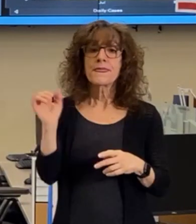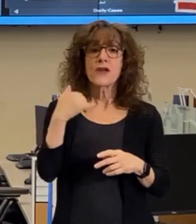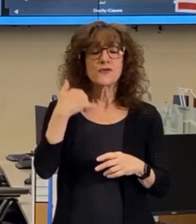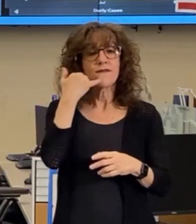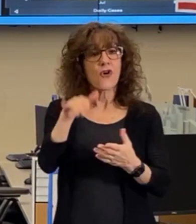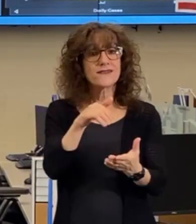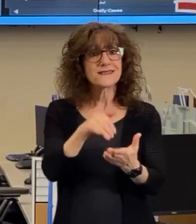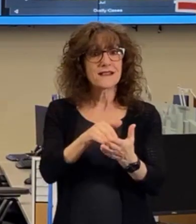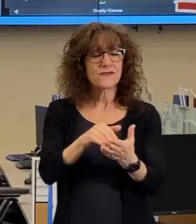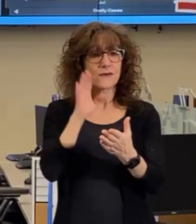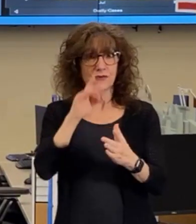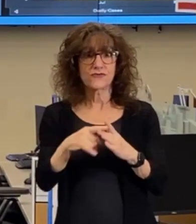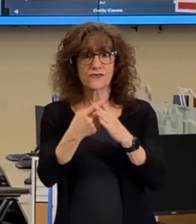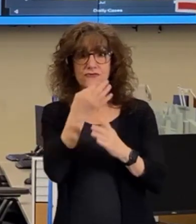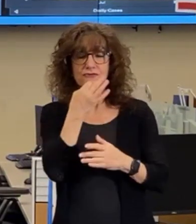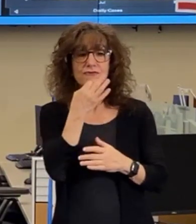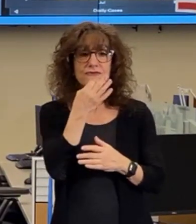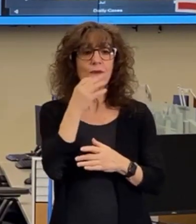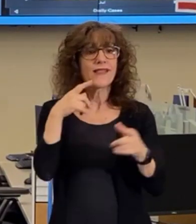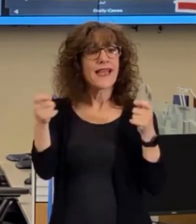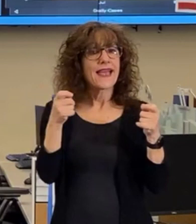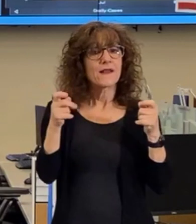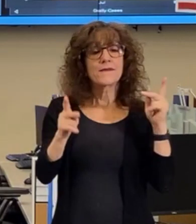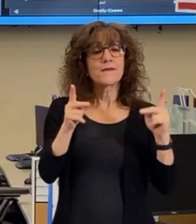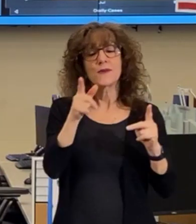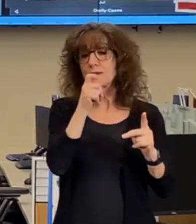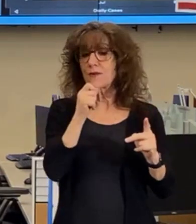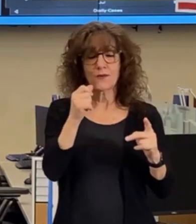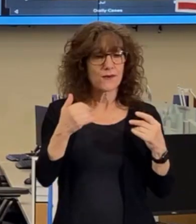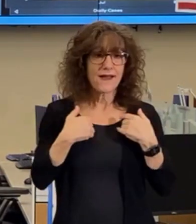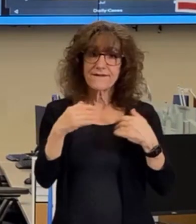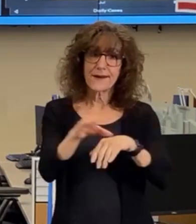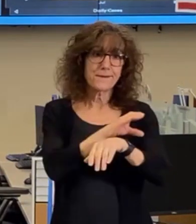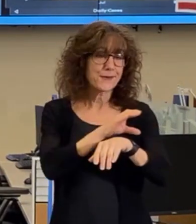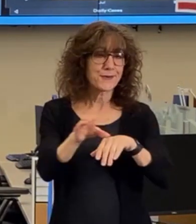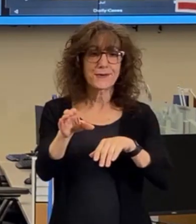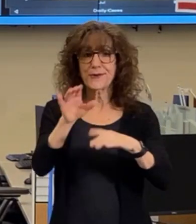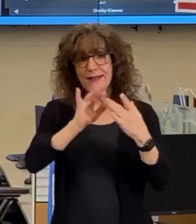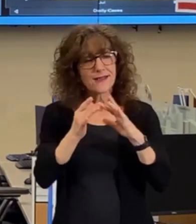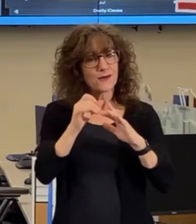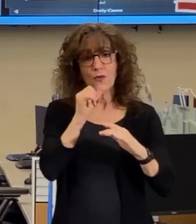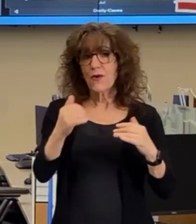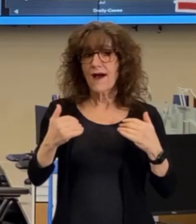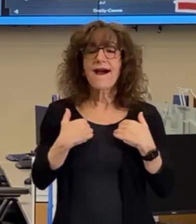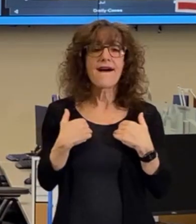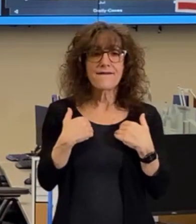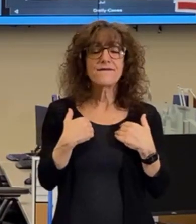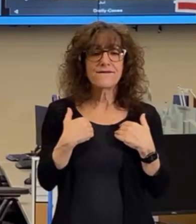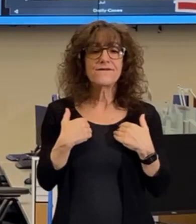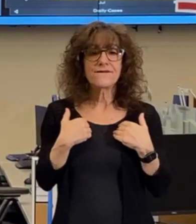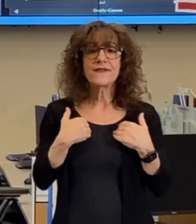center that's coming online soon to handle those who do not have access to the internet or do not have access